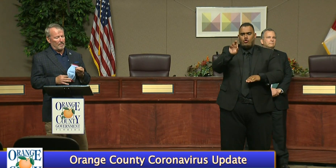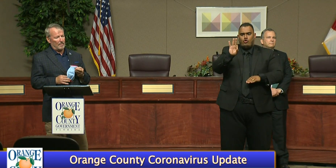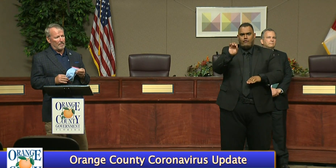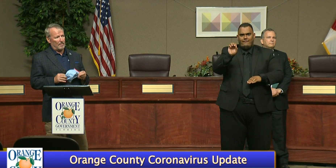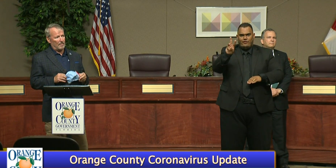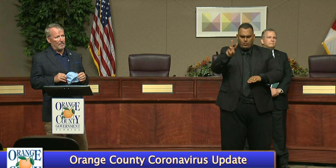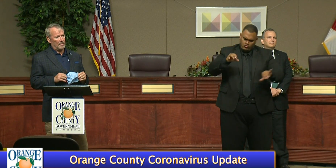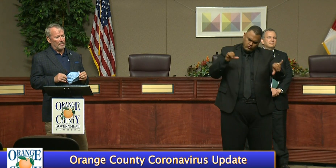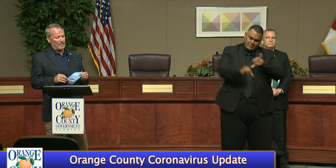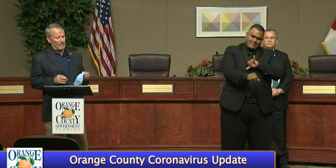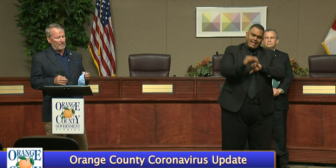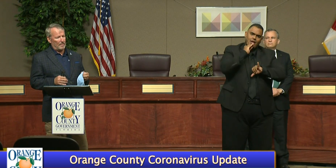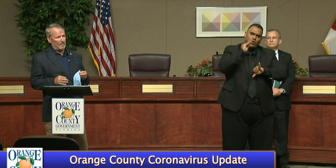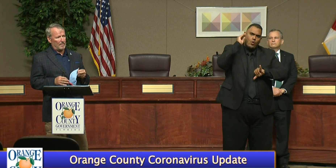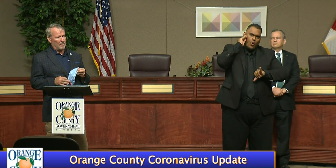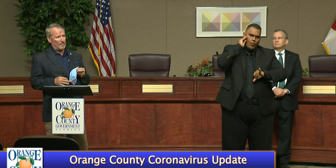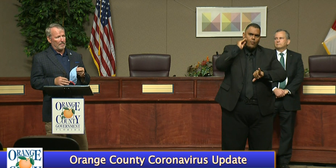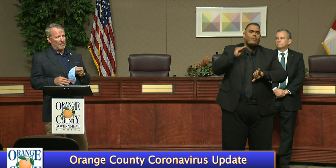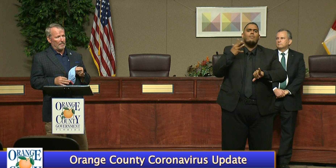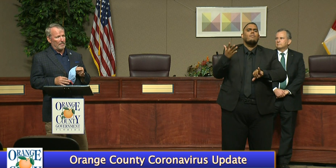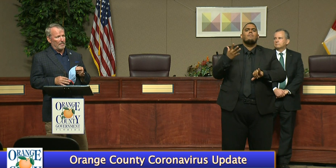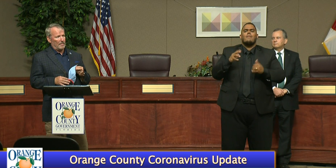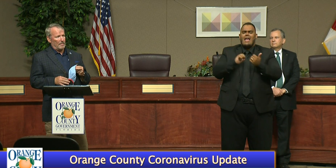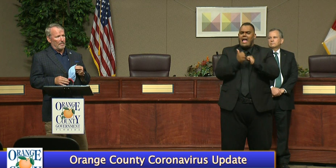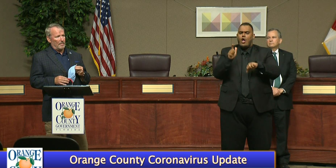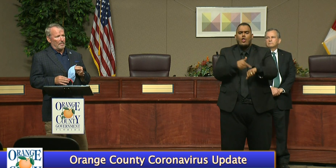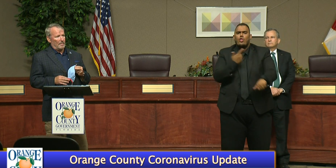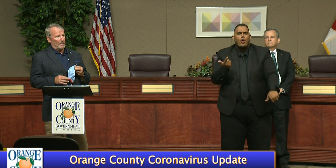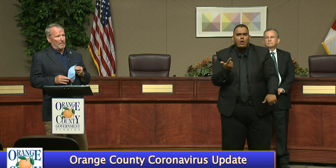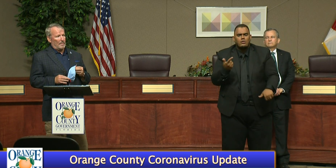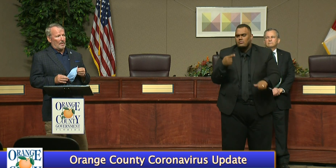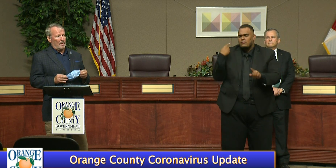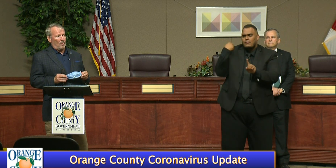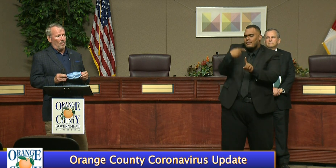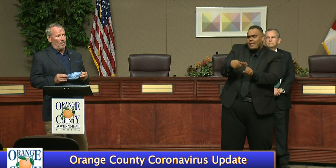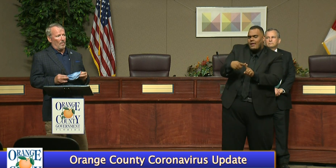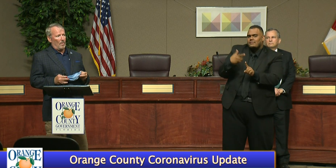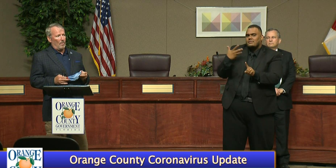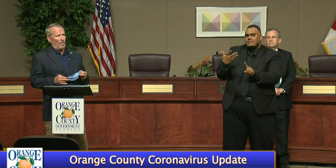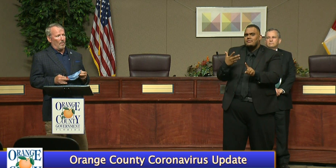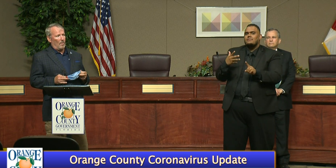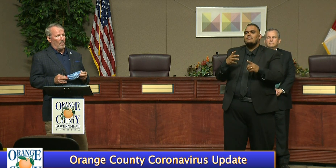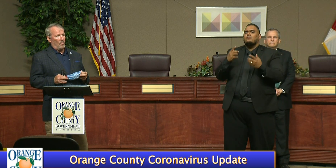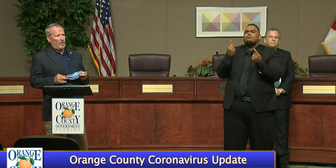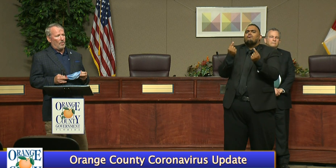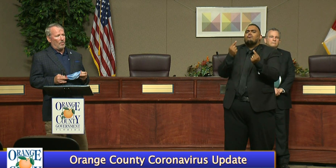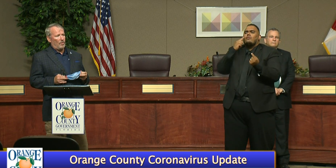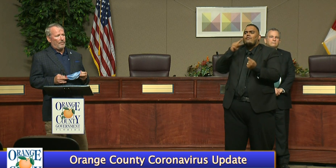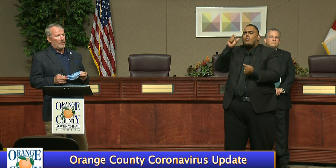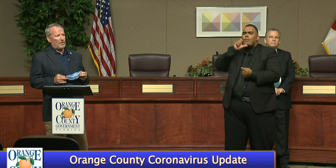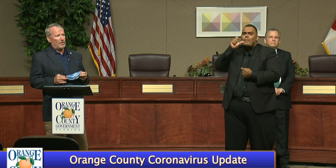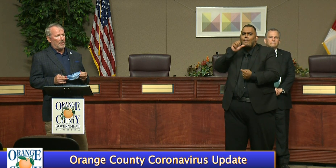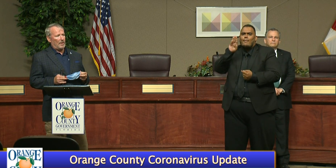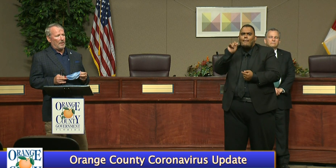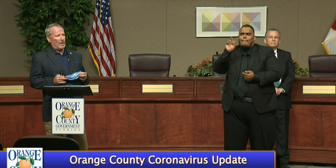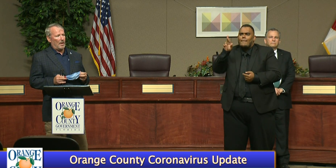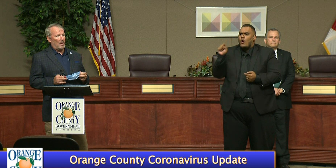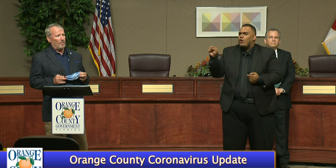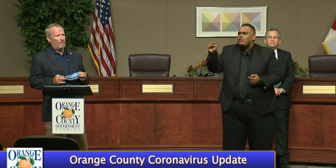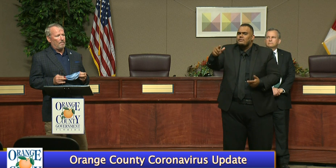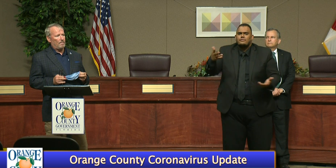p.m. curfew is in place following Governor DeSantis' Phase 2 reopening announcement earlier today? We will revisit